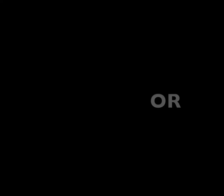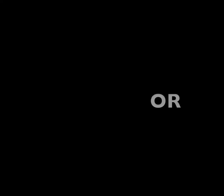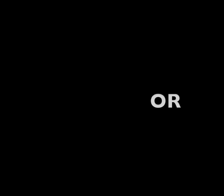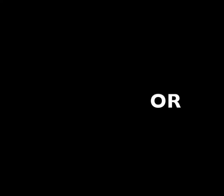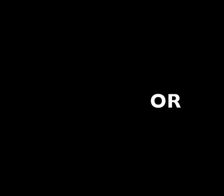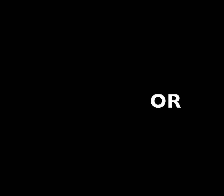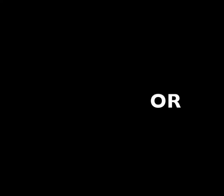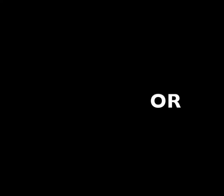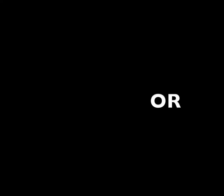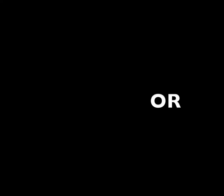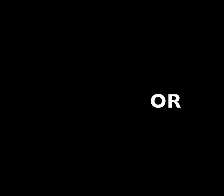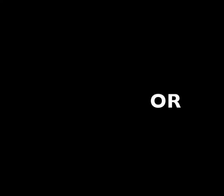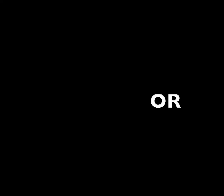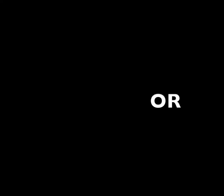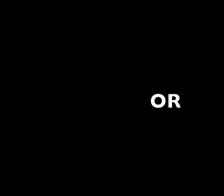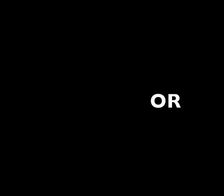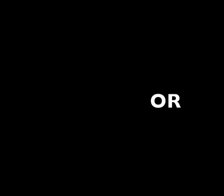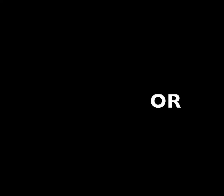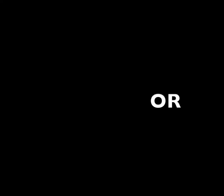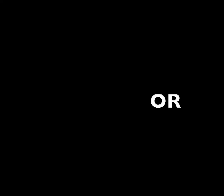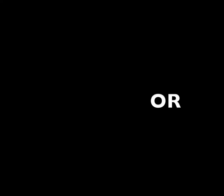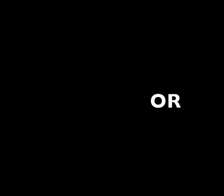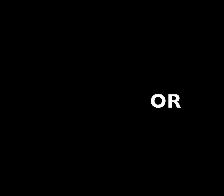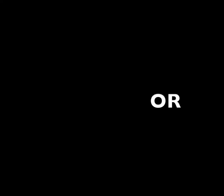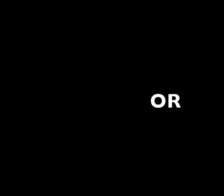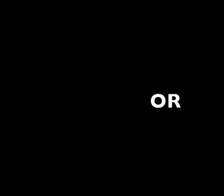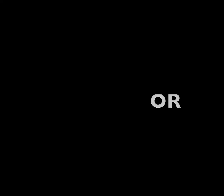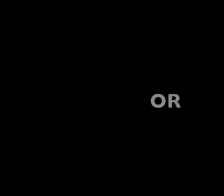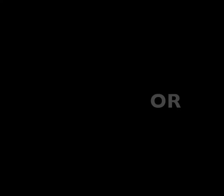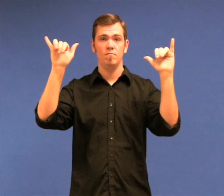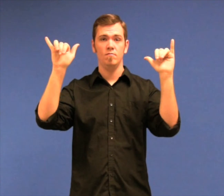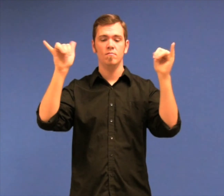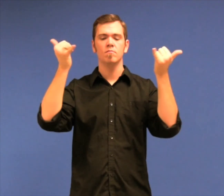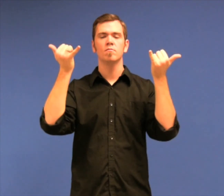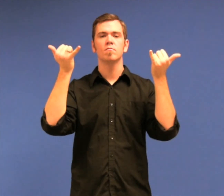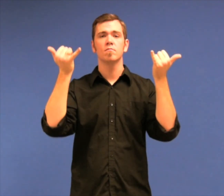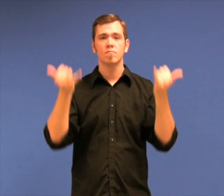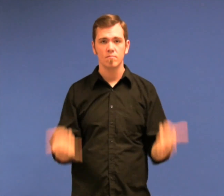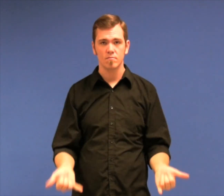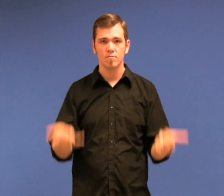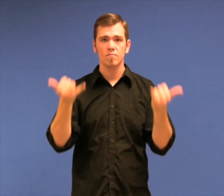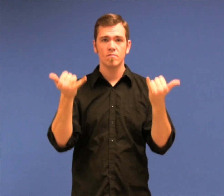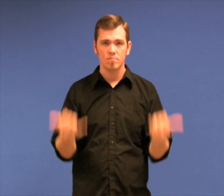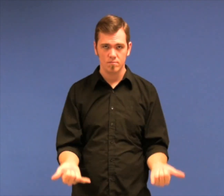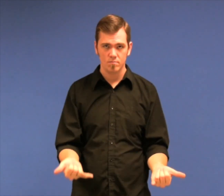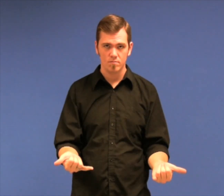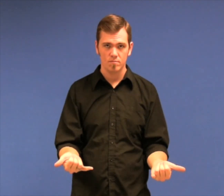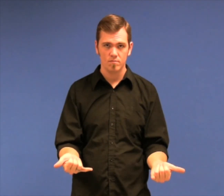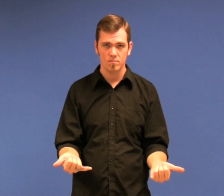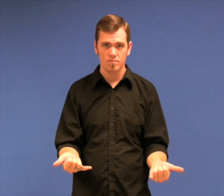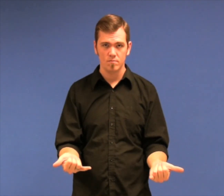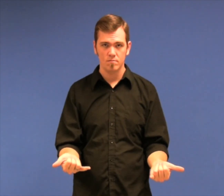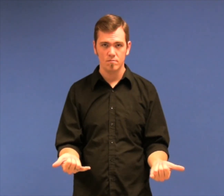Or the shorter version of doing this is just bouncing the sign now. Today.